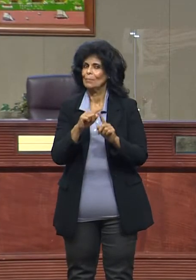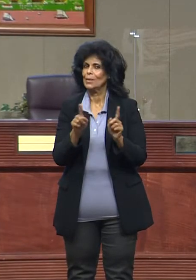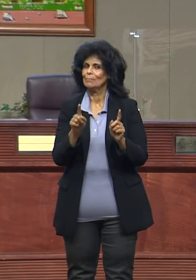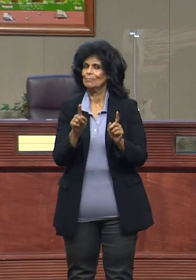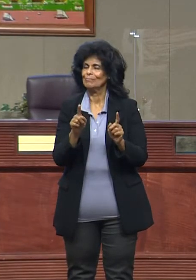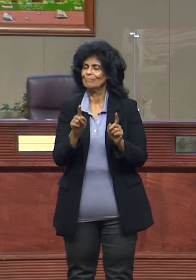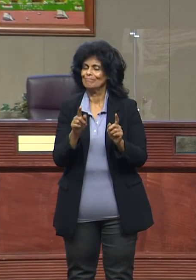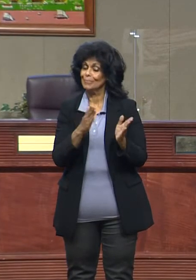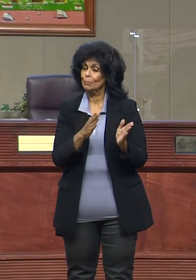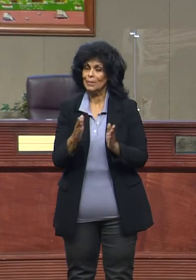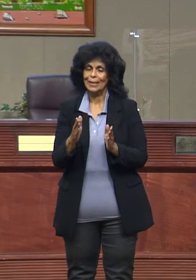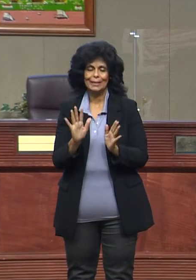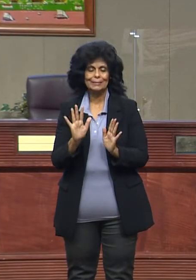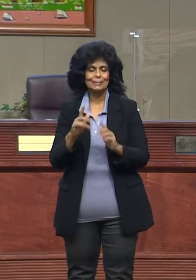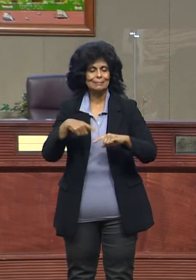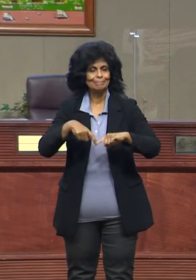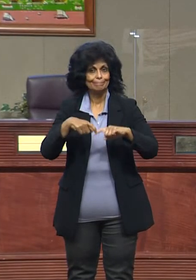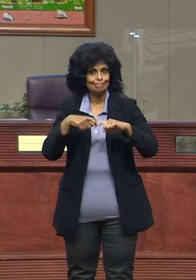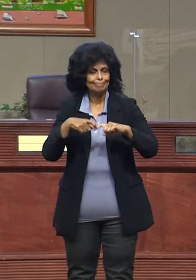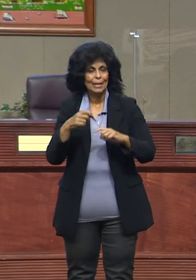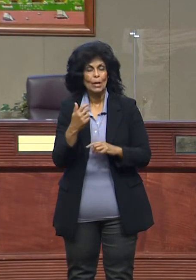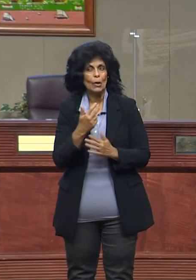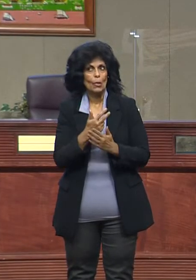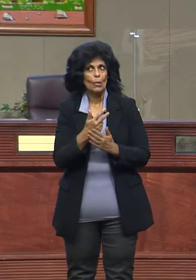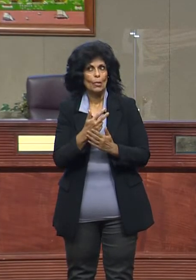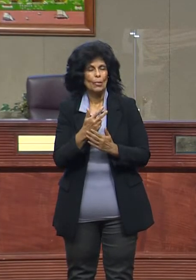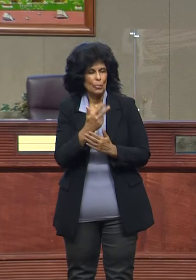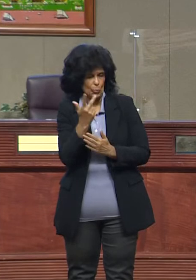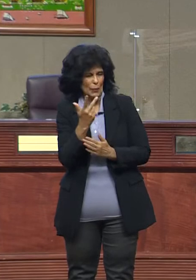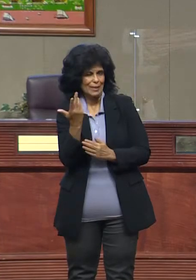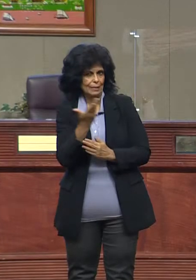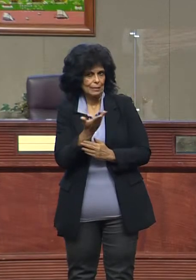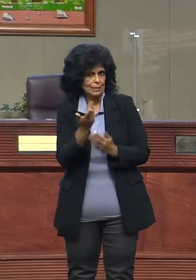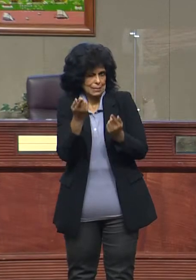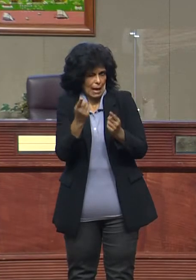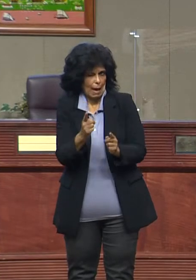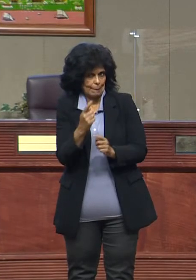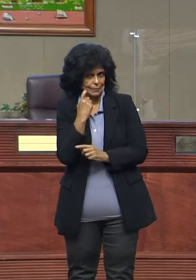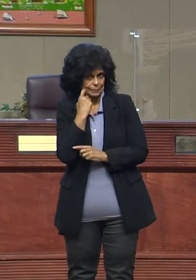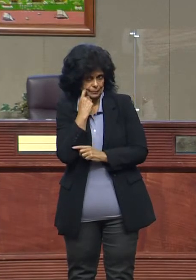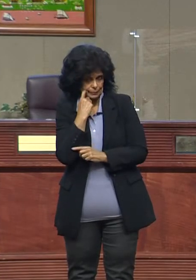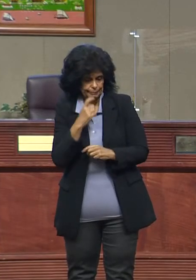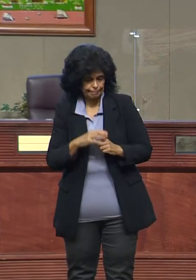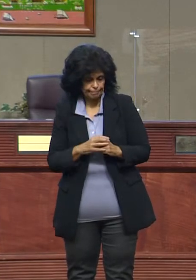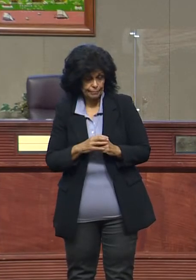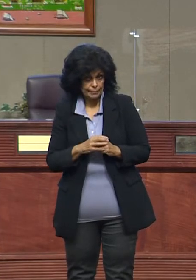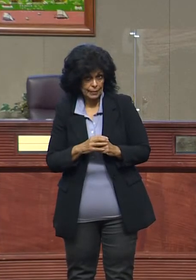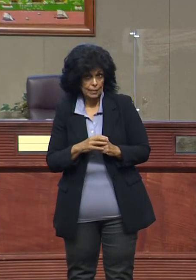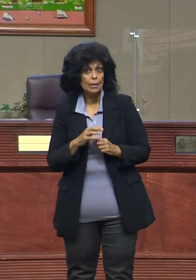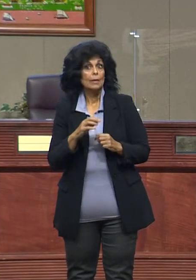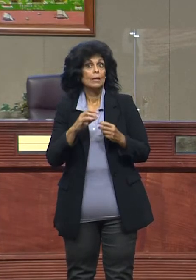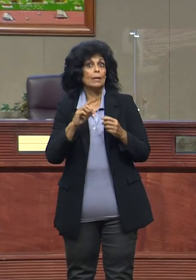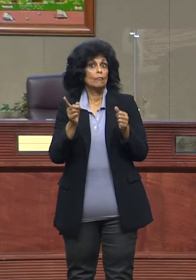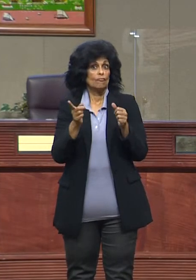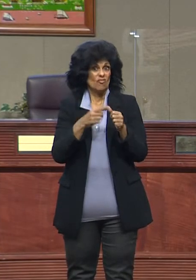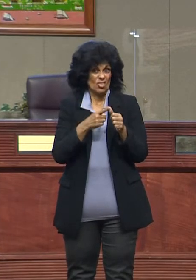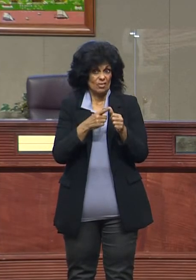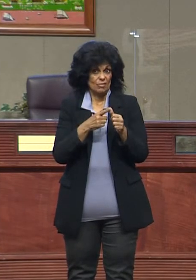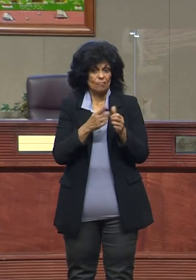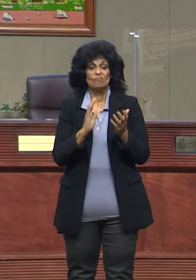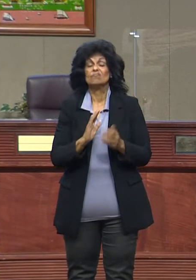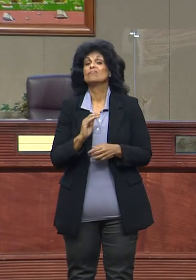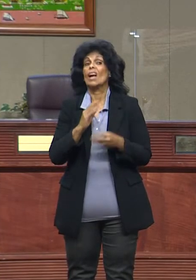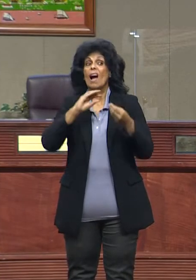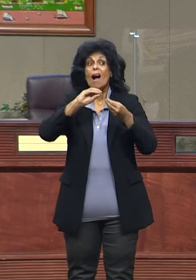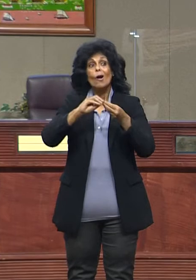days that we have to take into consideration now. One, unfortunately, our numbers are headed in the wrong